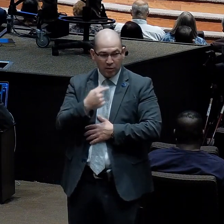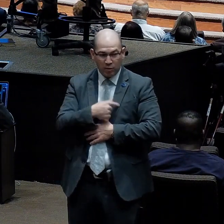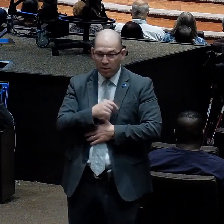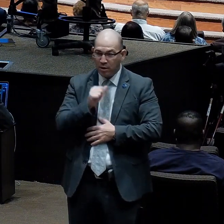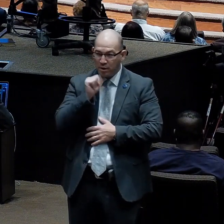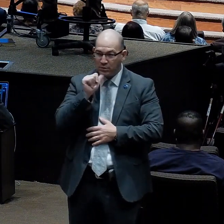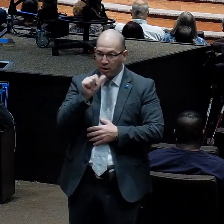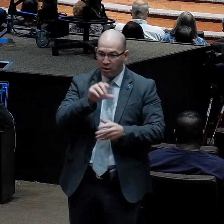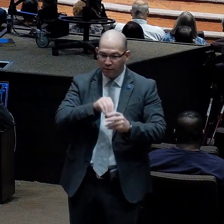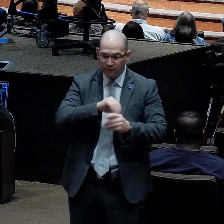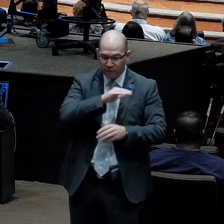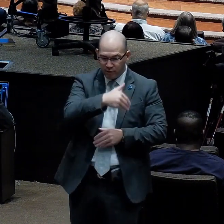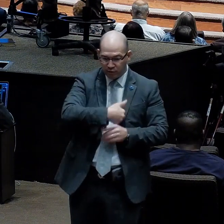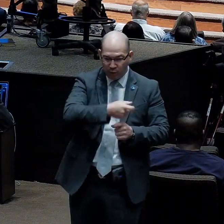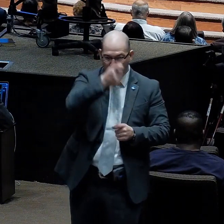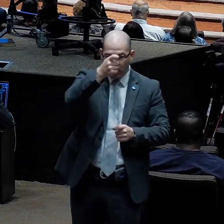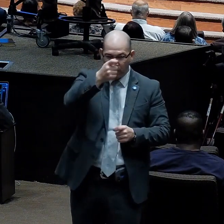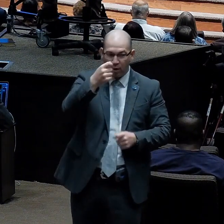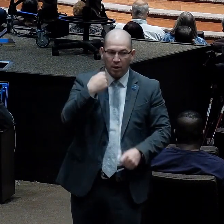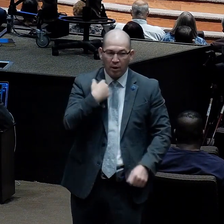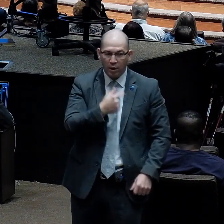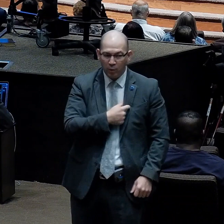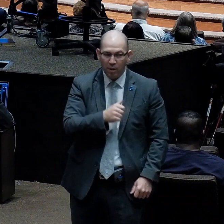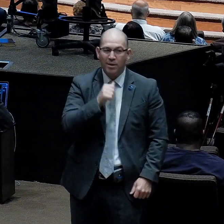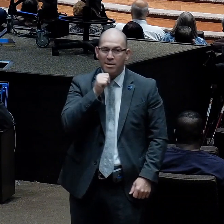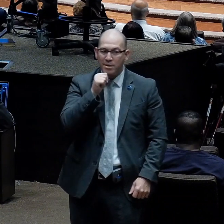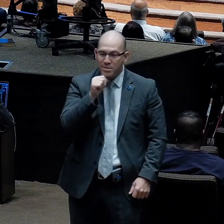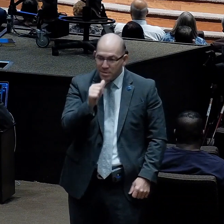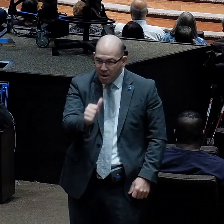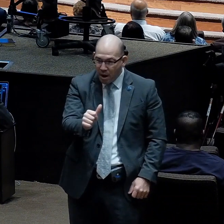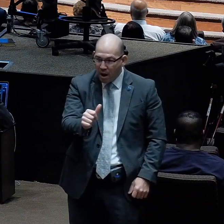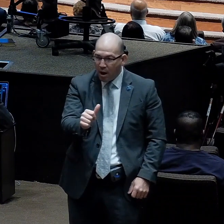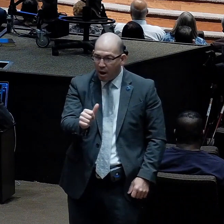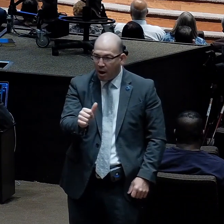we are not practicing justice.